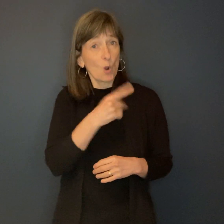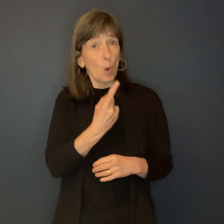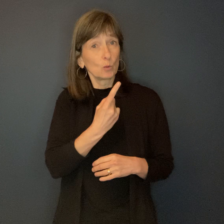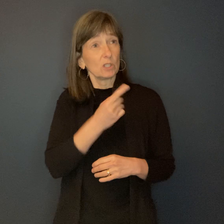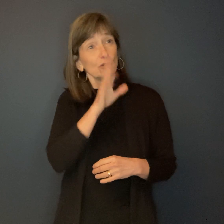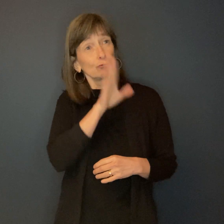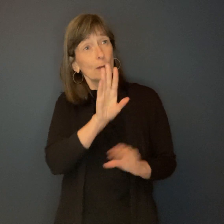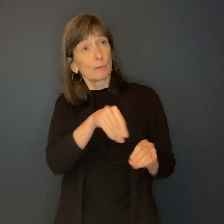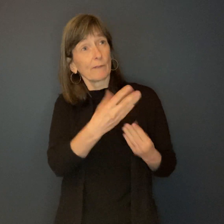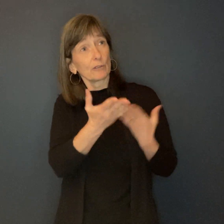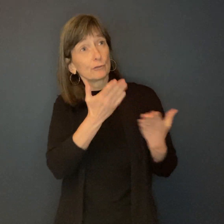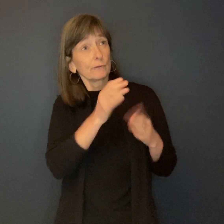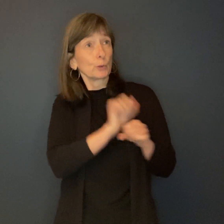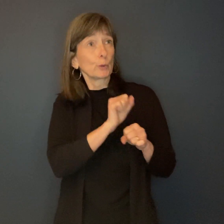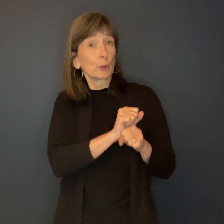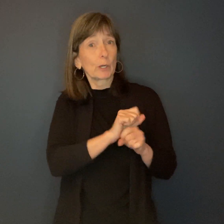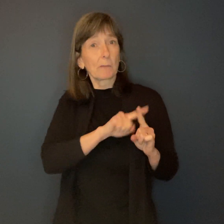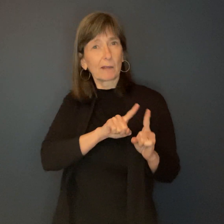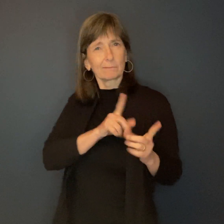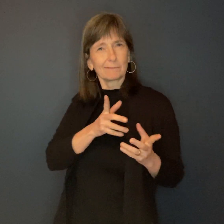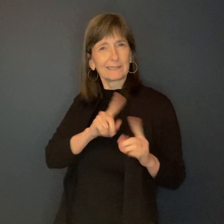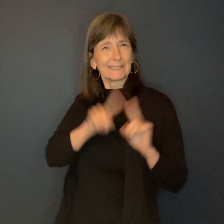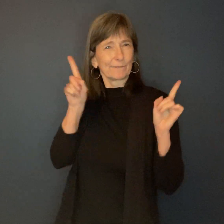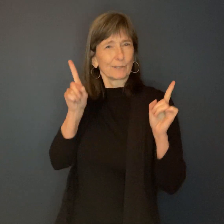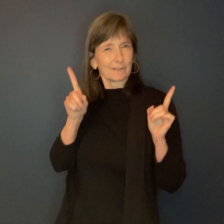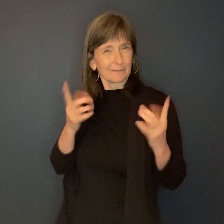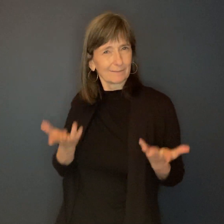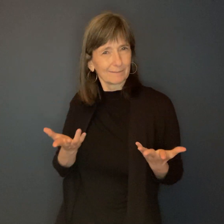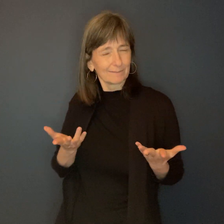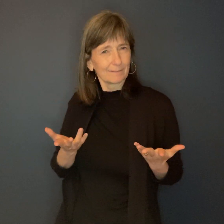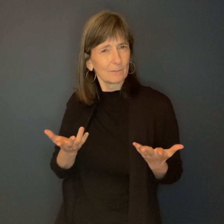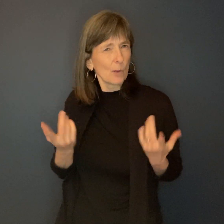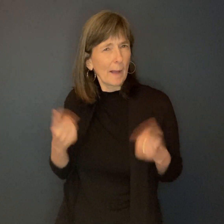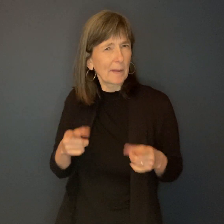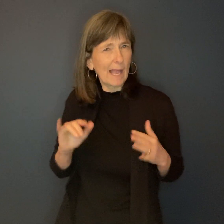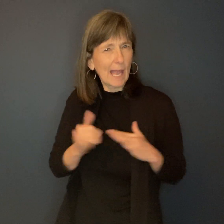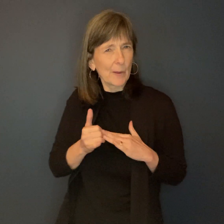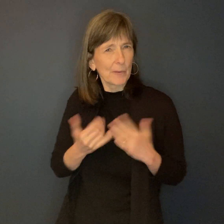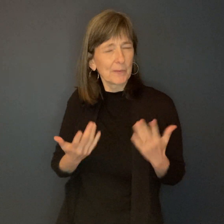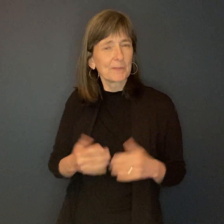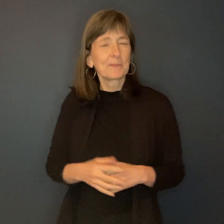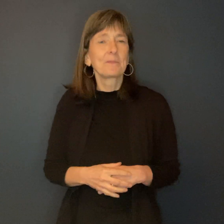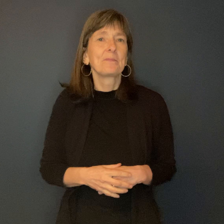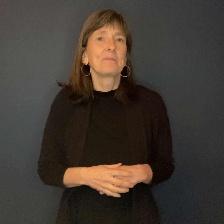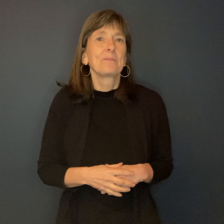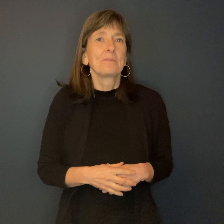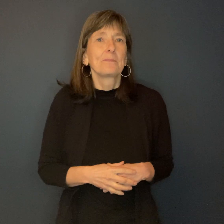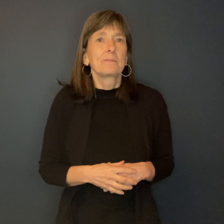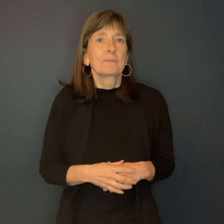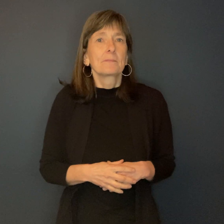into something a little broader? What was the genesis to that? Well, I think when you look